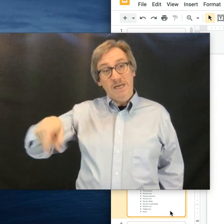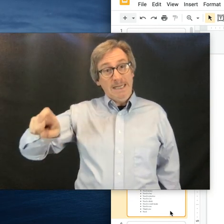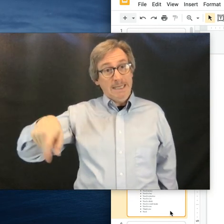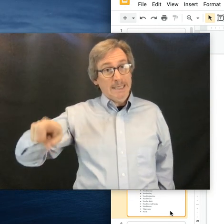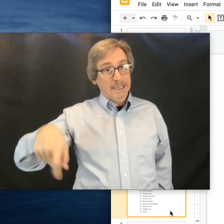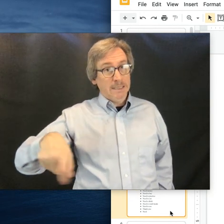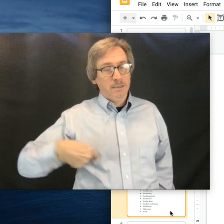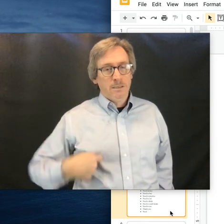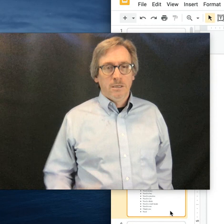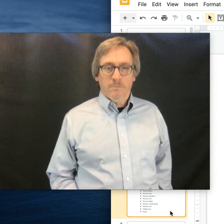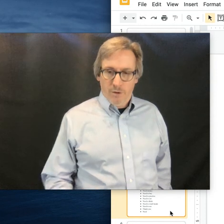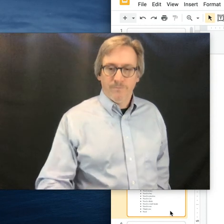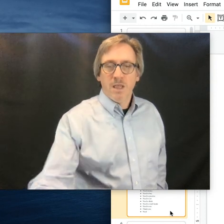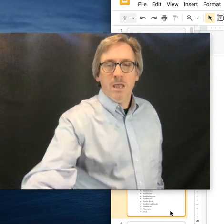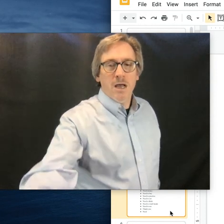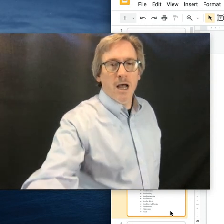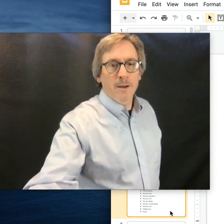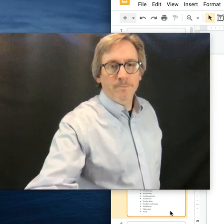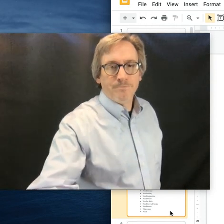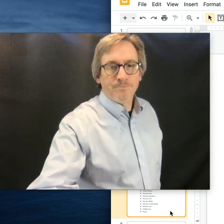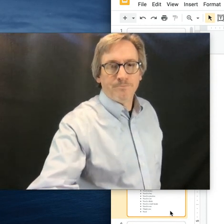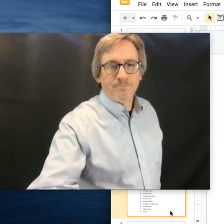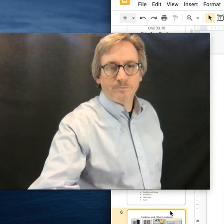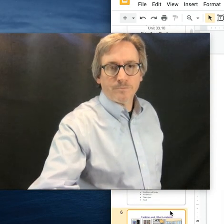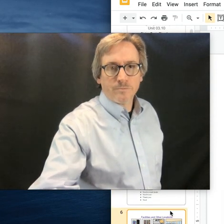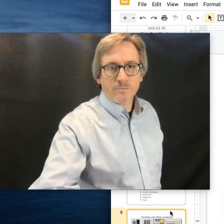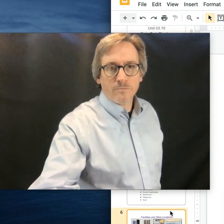So need. Boom.